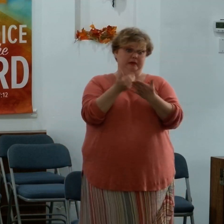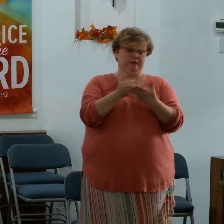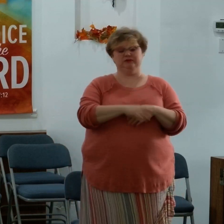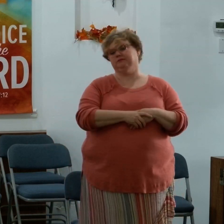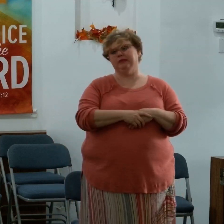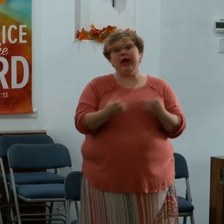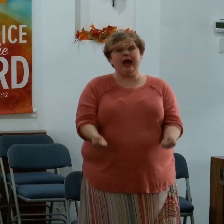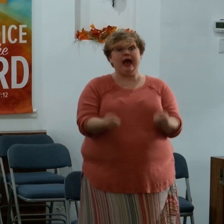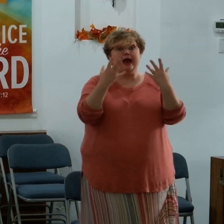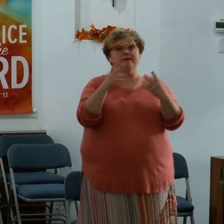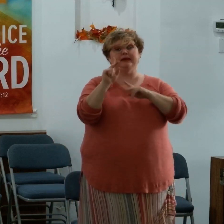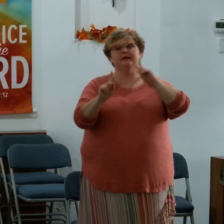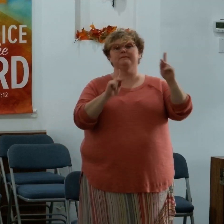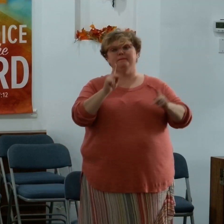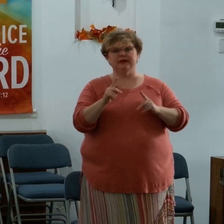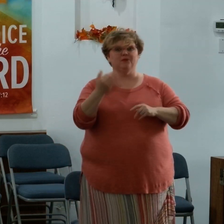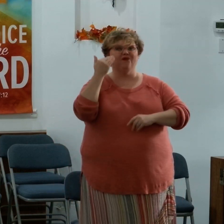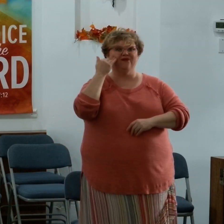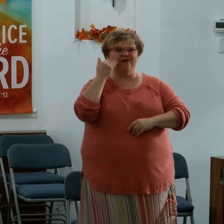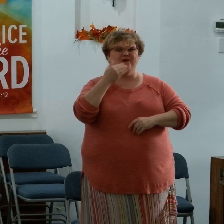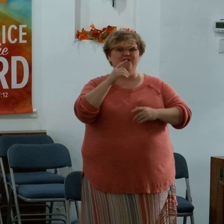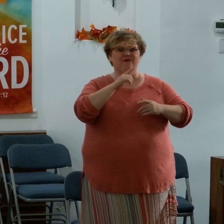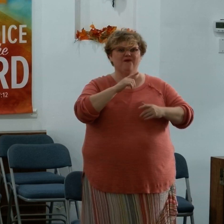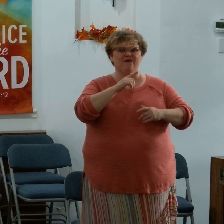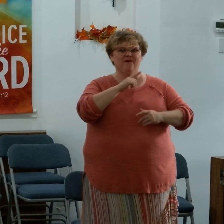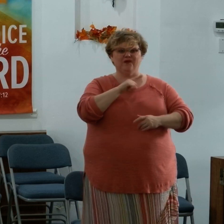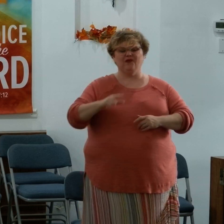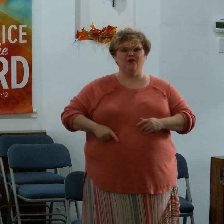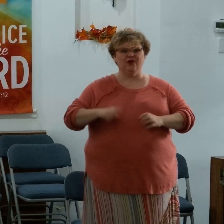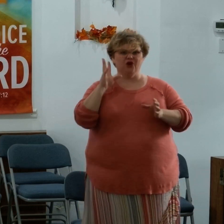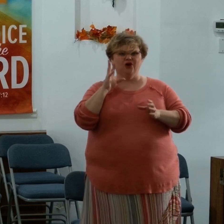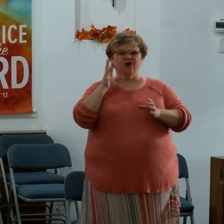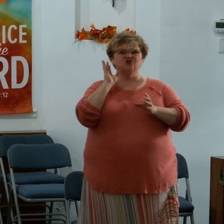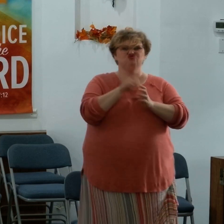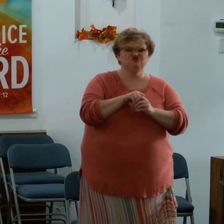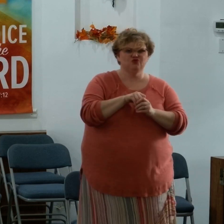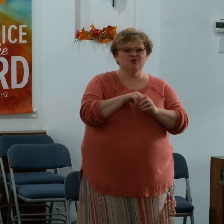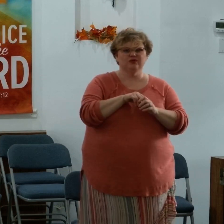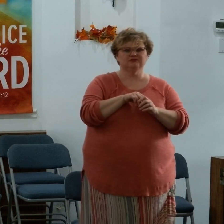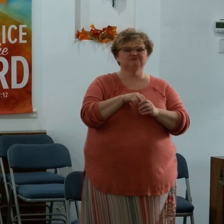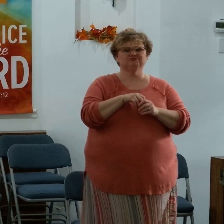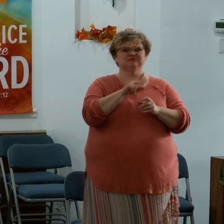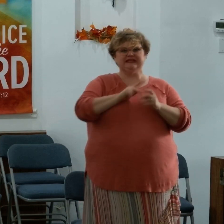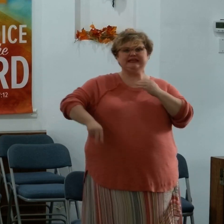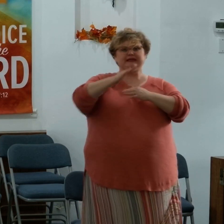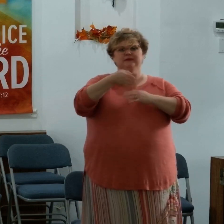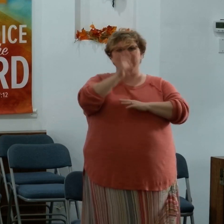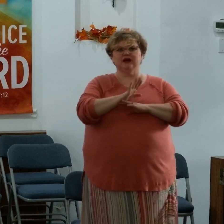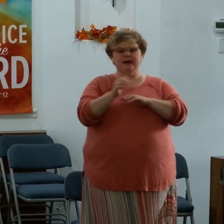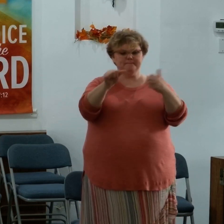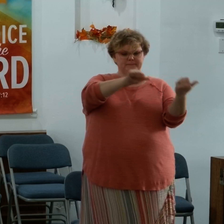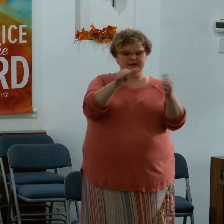many people came to know the Lord, joined the kingdom of God, baptized